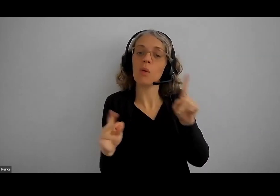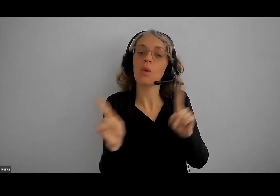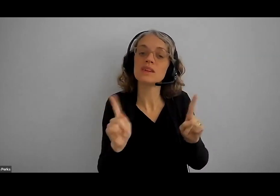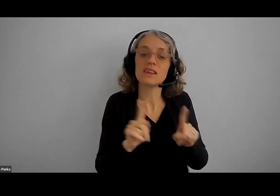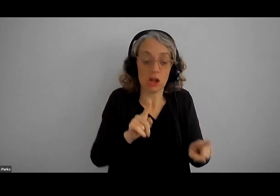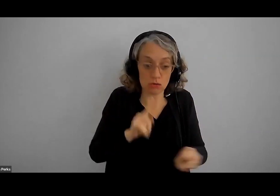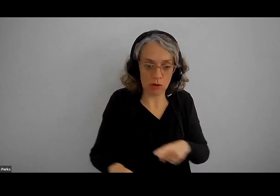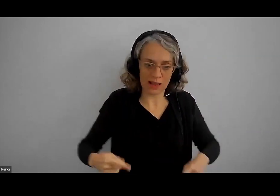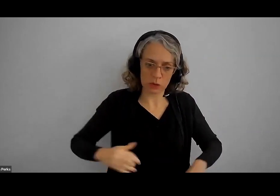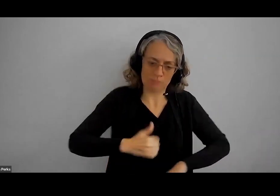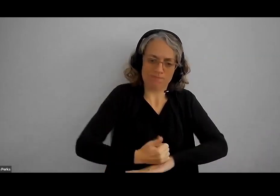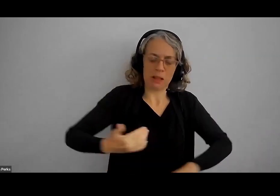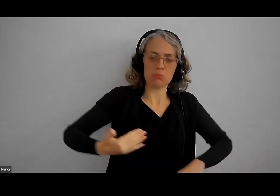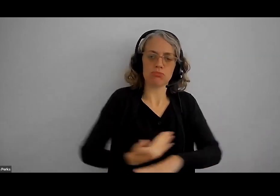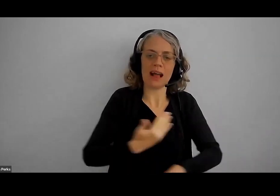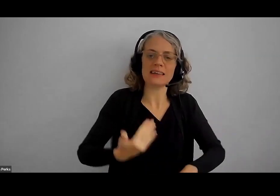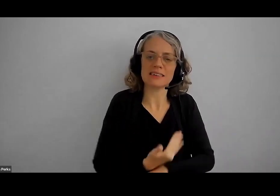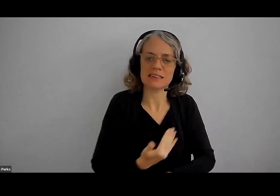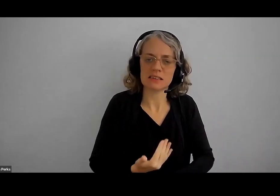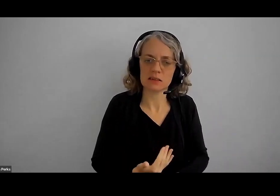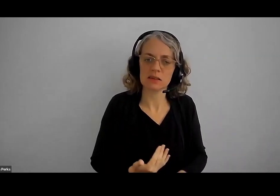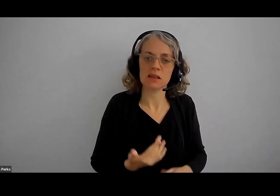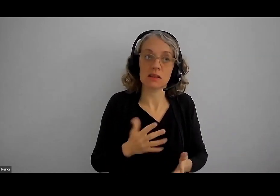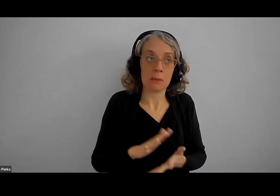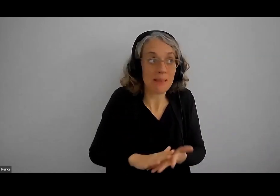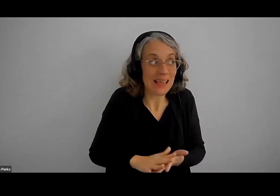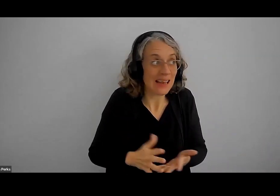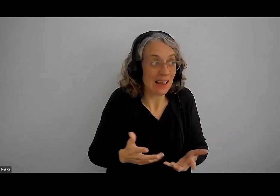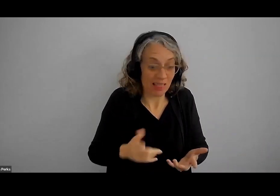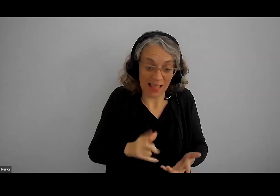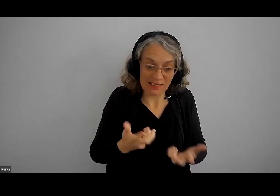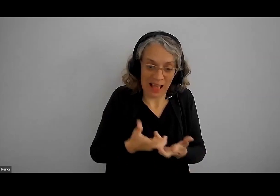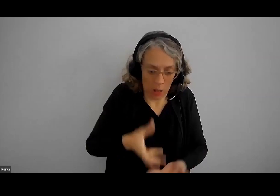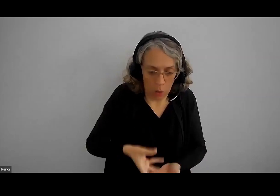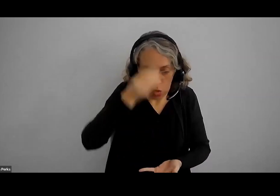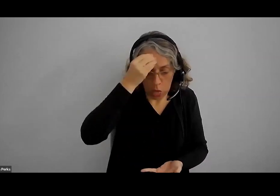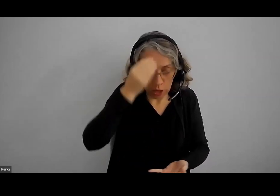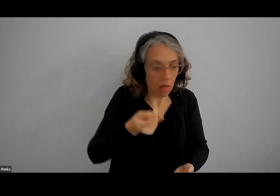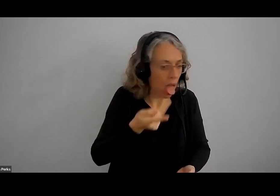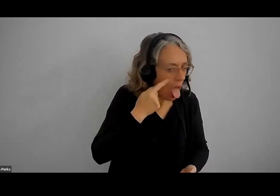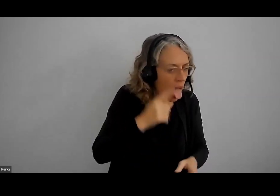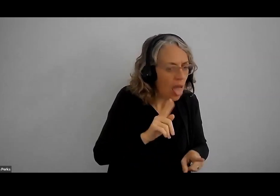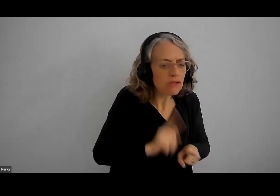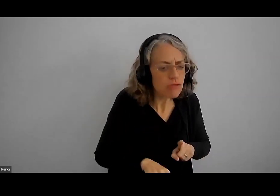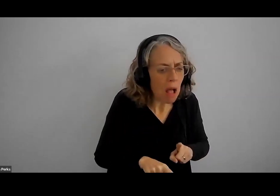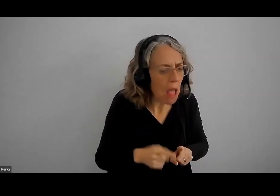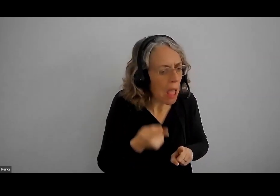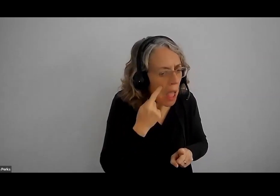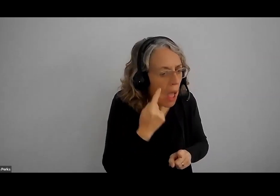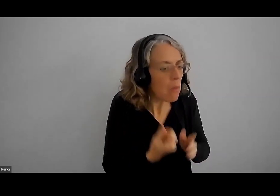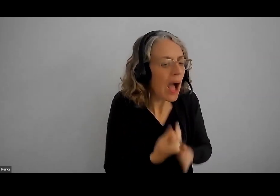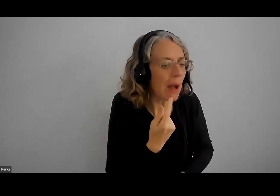put it into practice, because we will learn the most through trying things out and seeing what happens. I